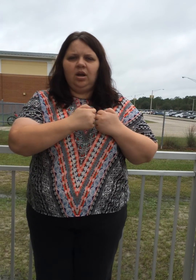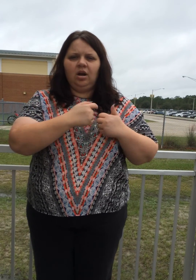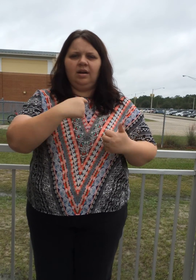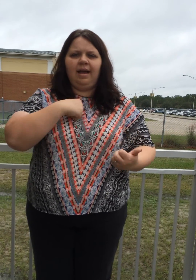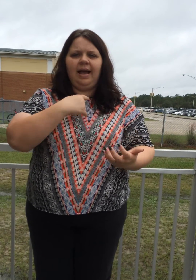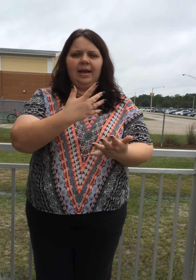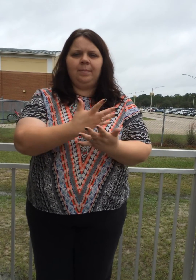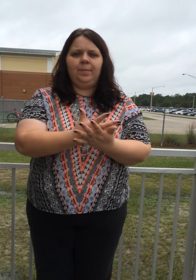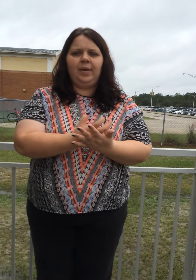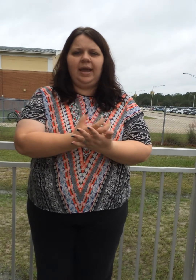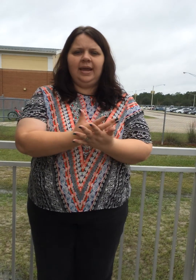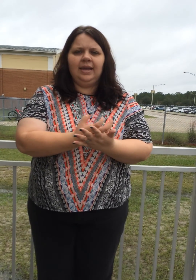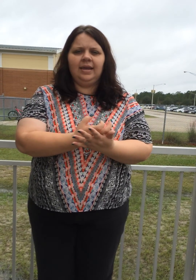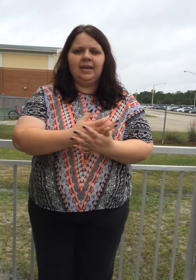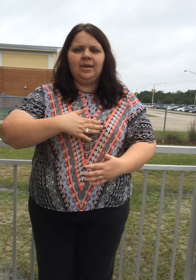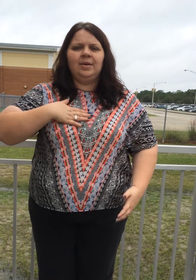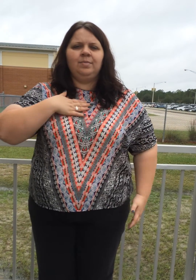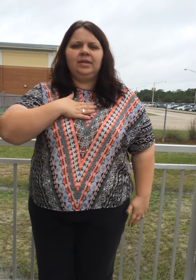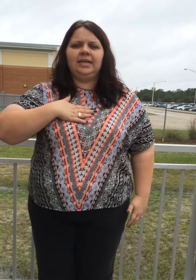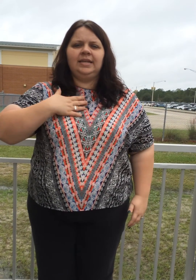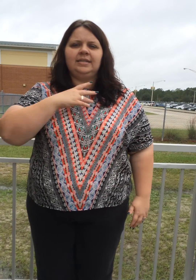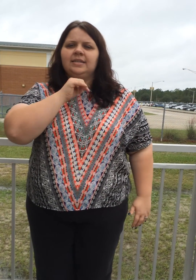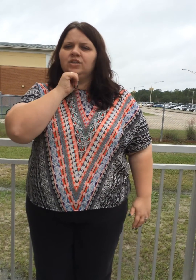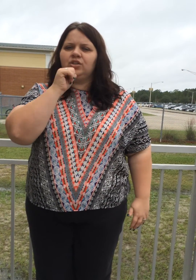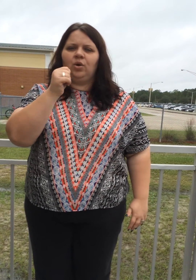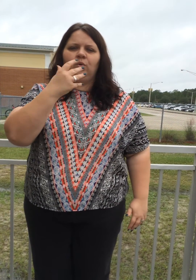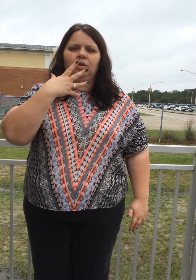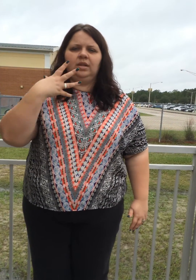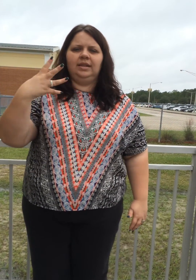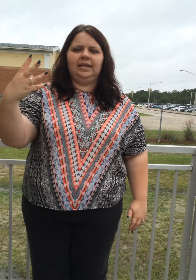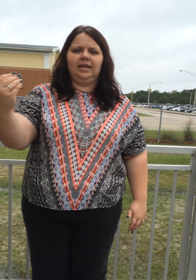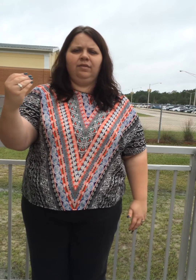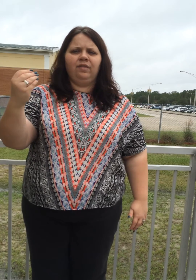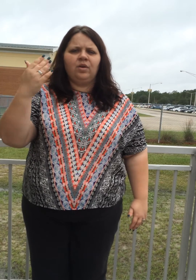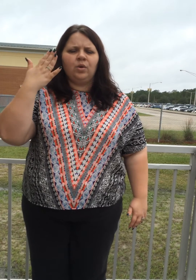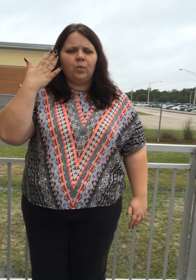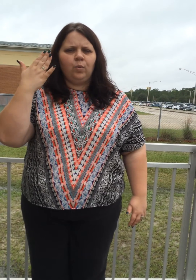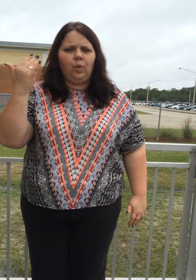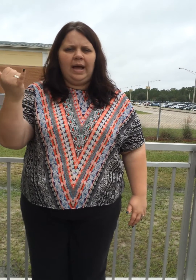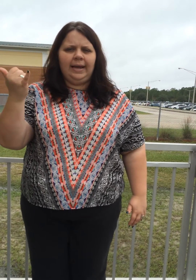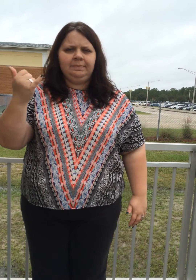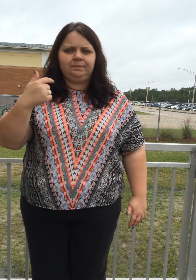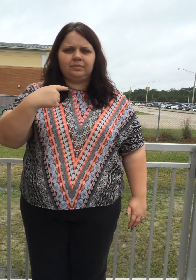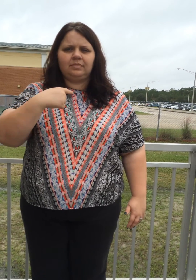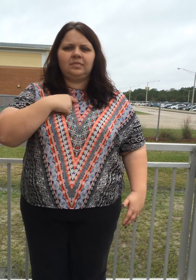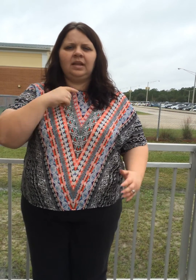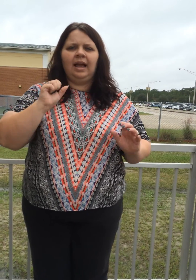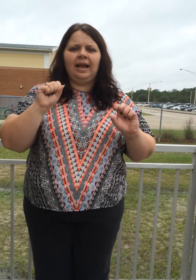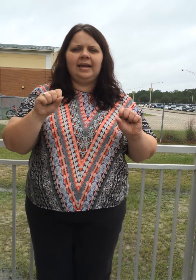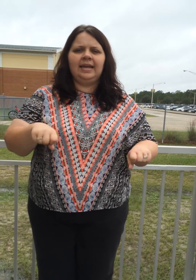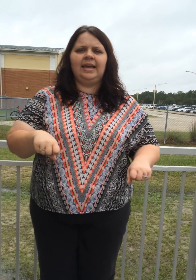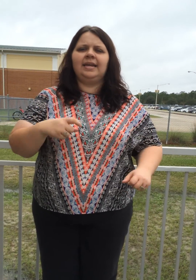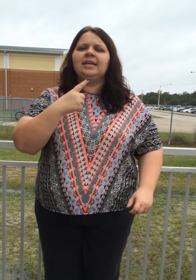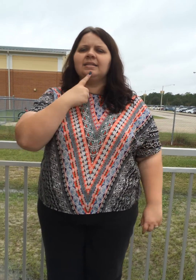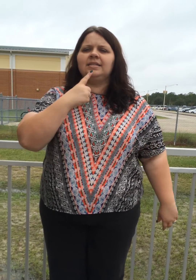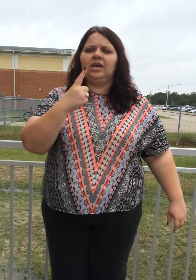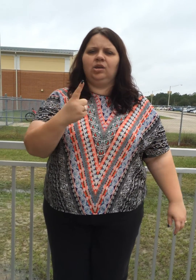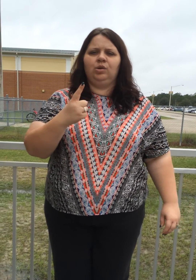Sweetheart, I beg, please don't leave. Why? I can tell you